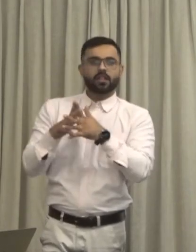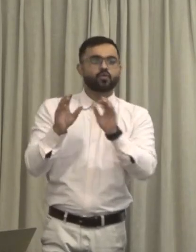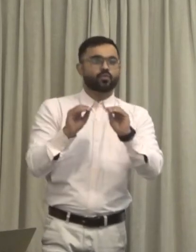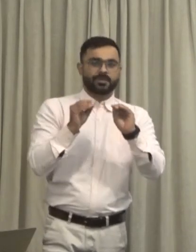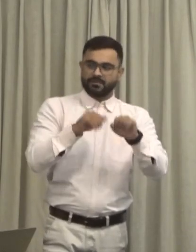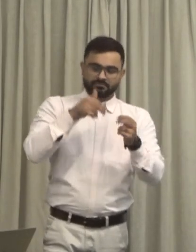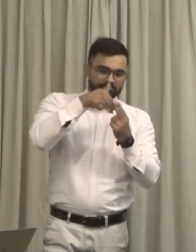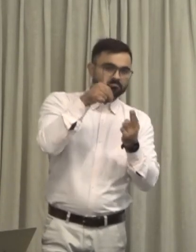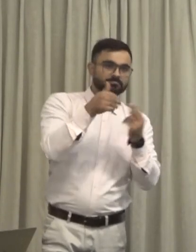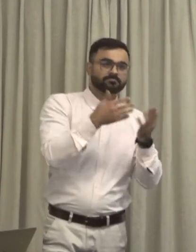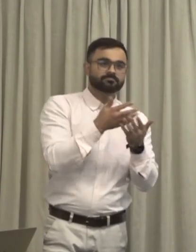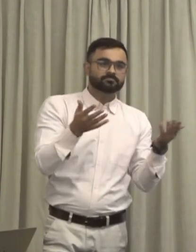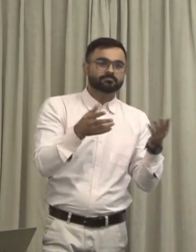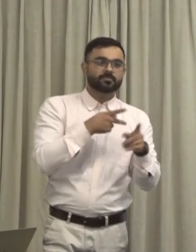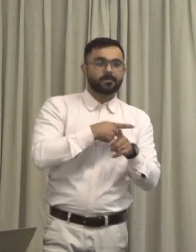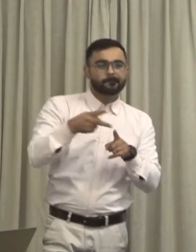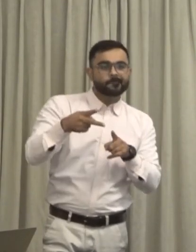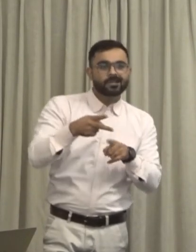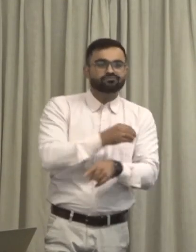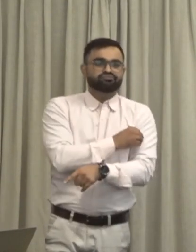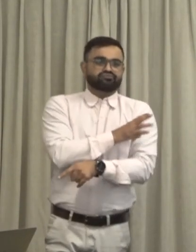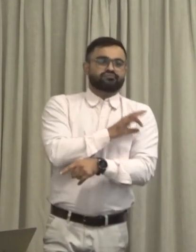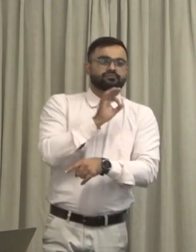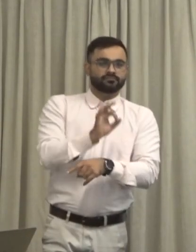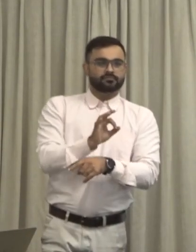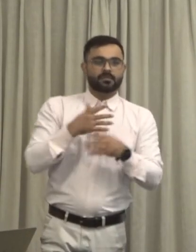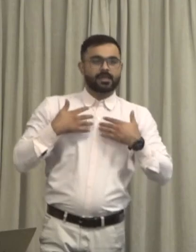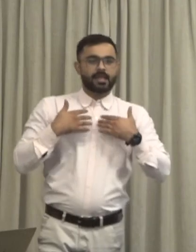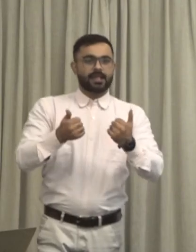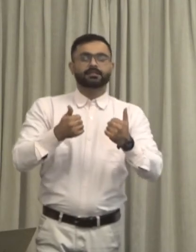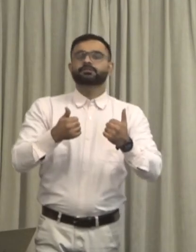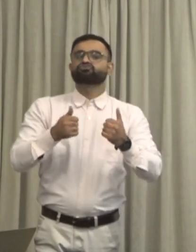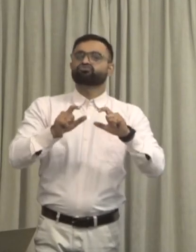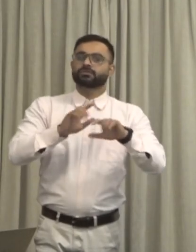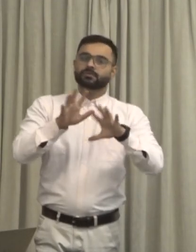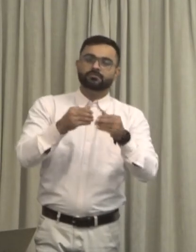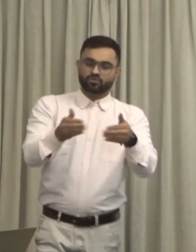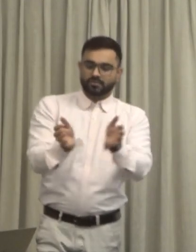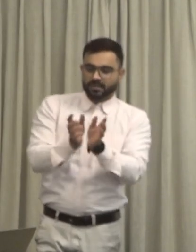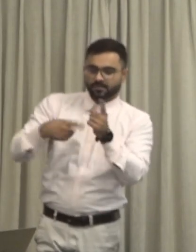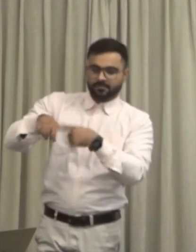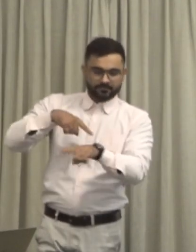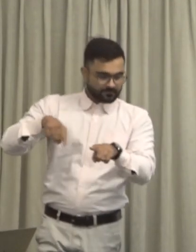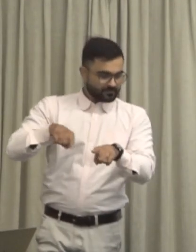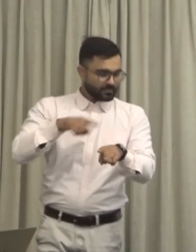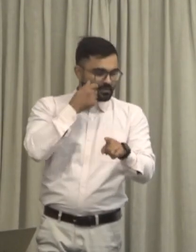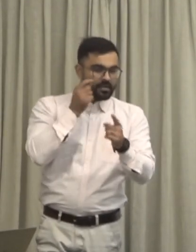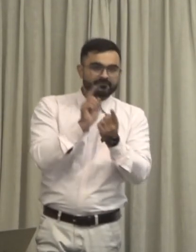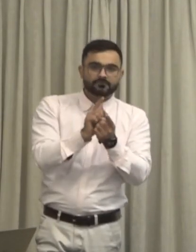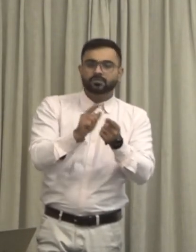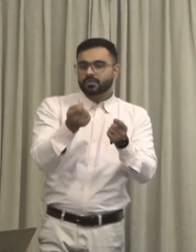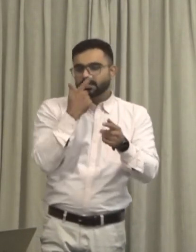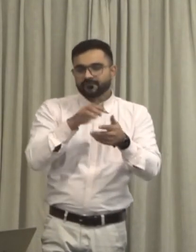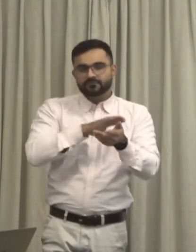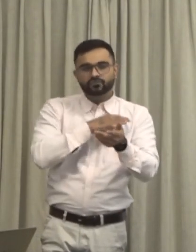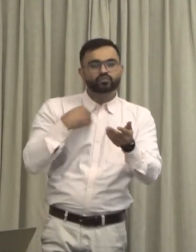and are here as, in their professional capacity as healthcare providers, as community physicians, as